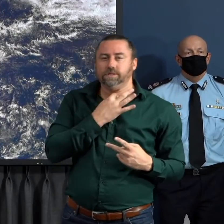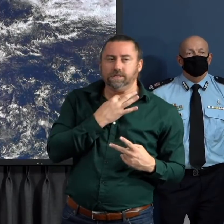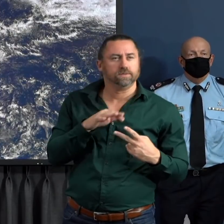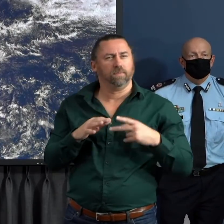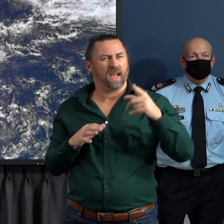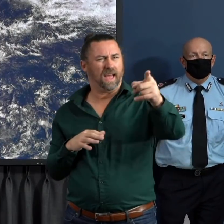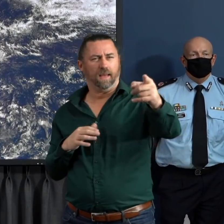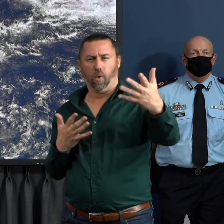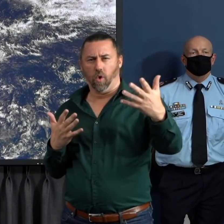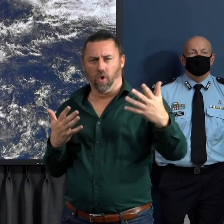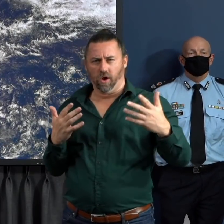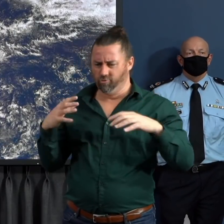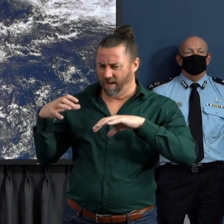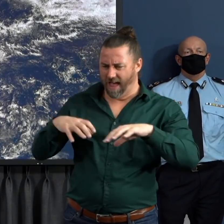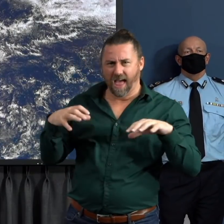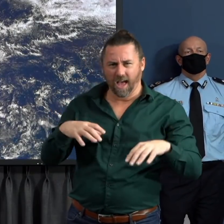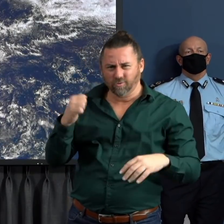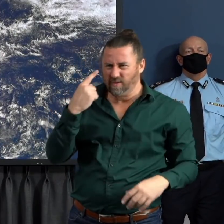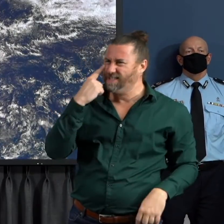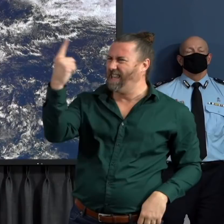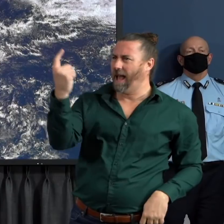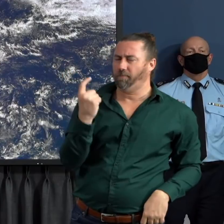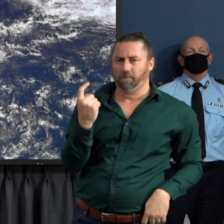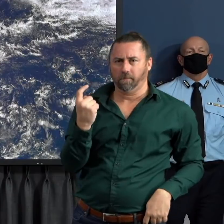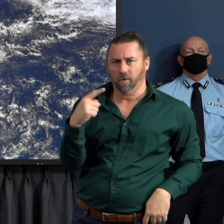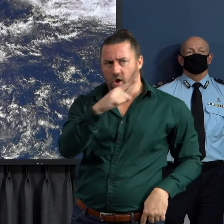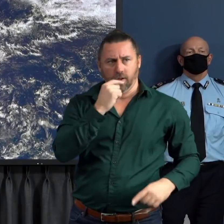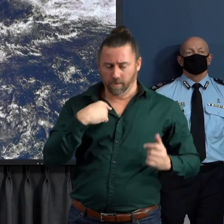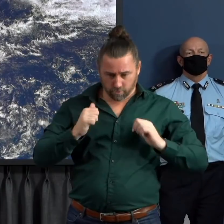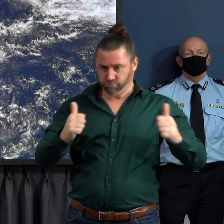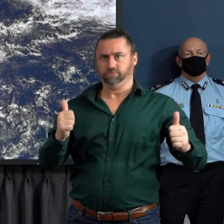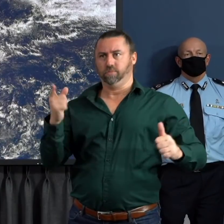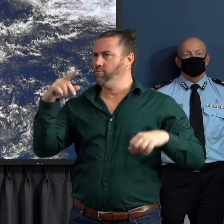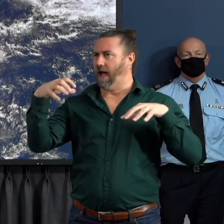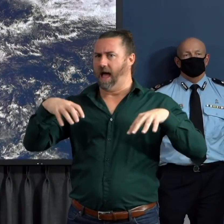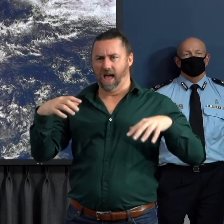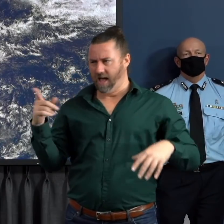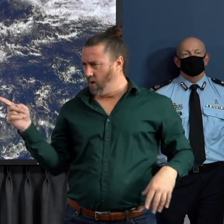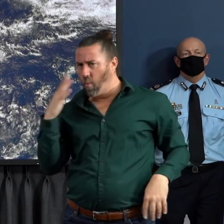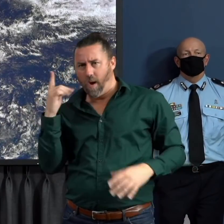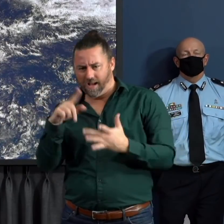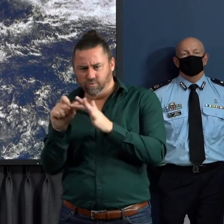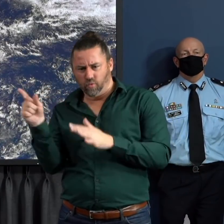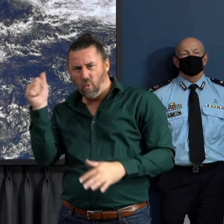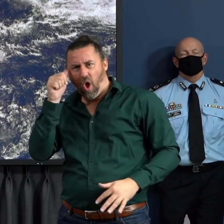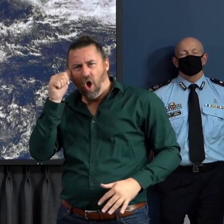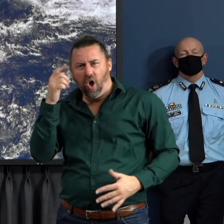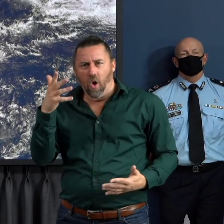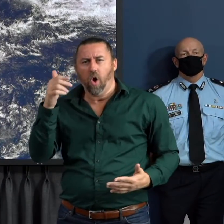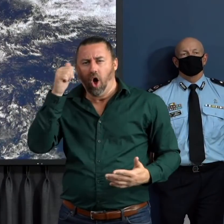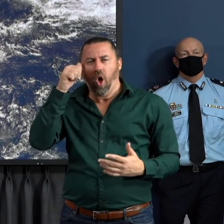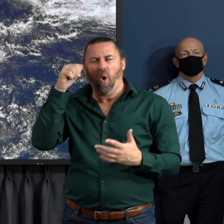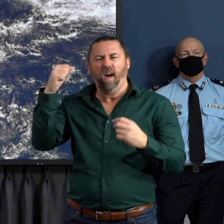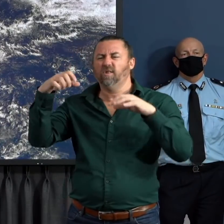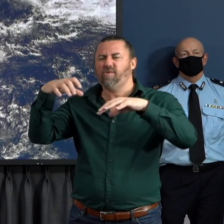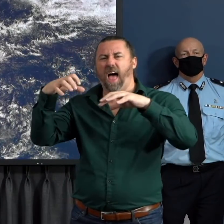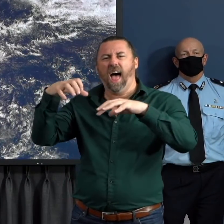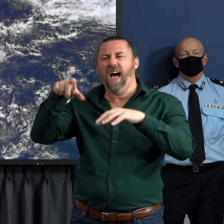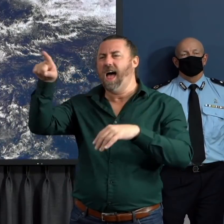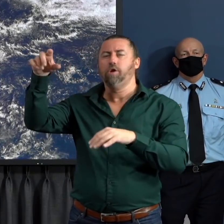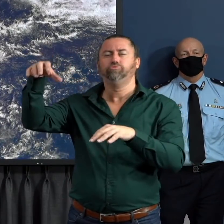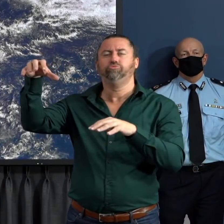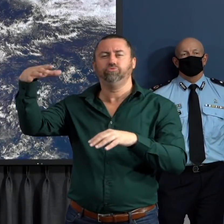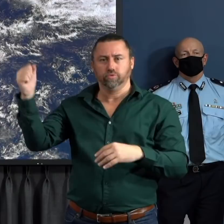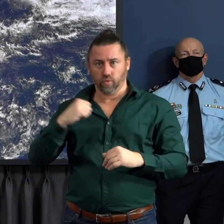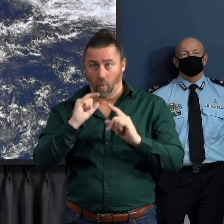this event was coming, though? I mean, we've been caught off guard here. When did we know that it was coming? Like, we knew that there was an event sitting there. Should warnings